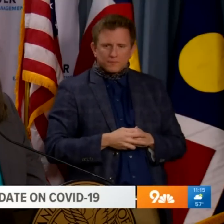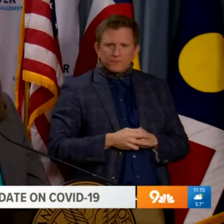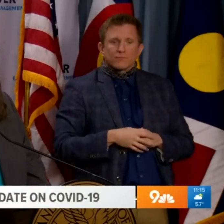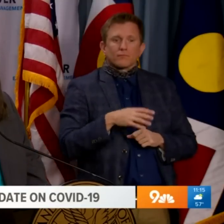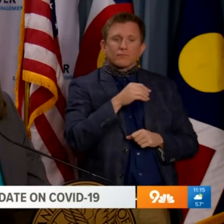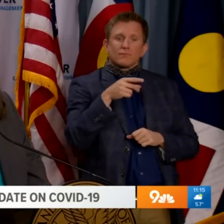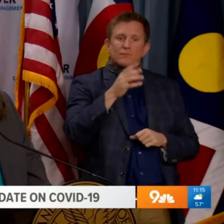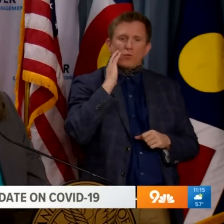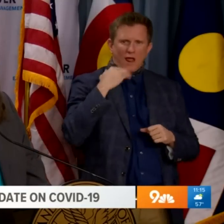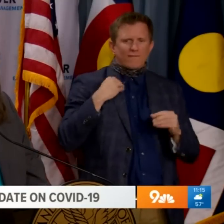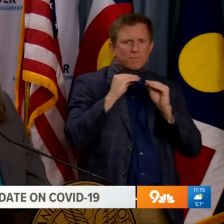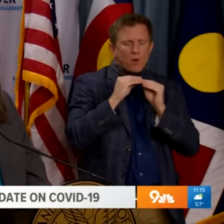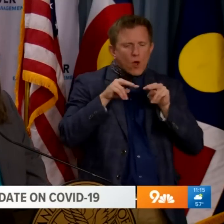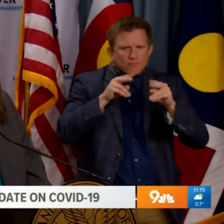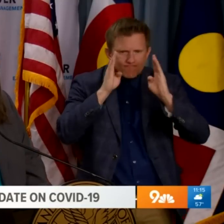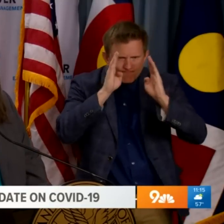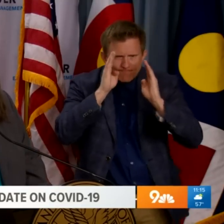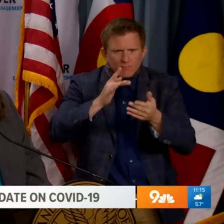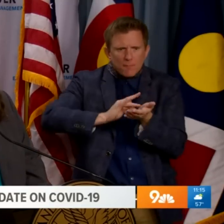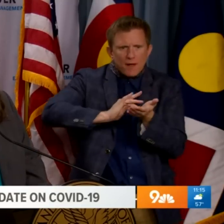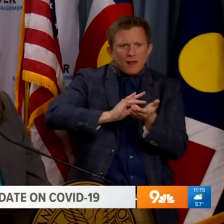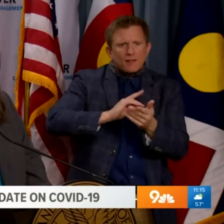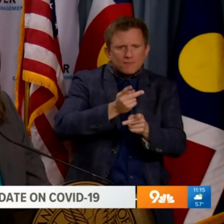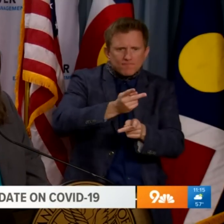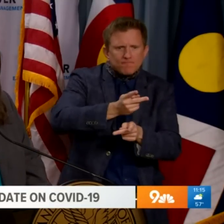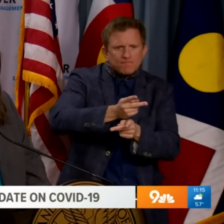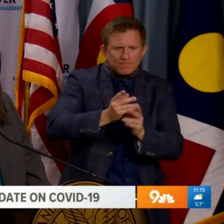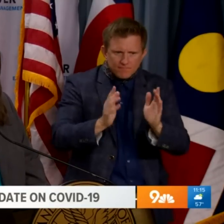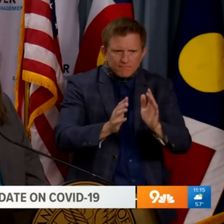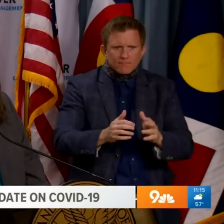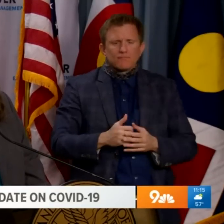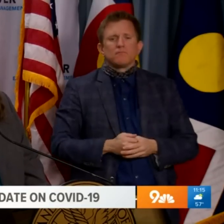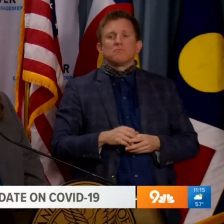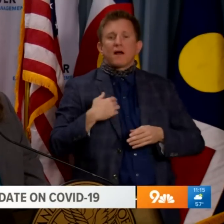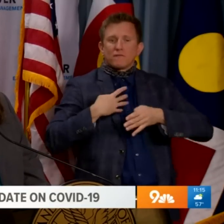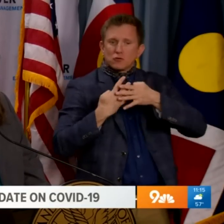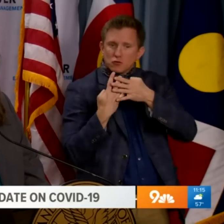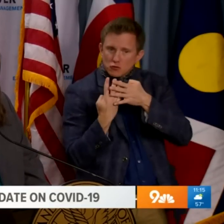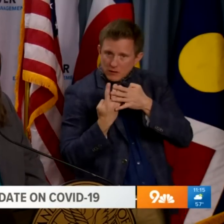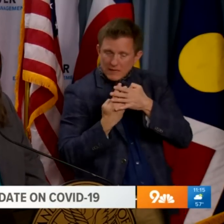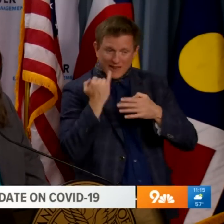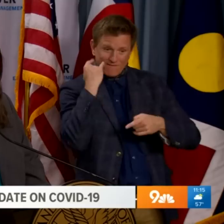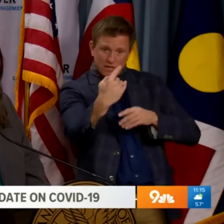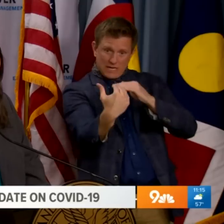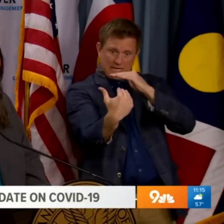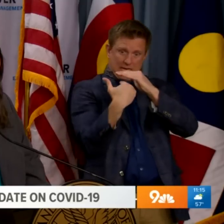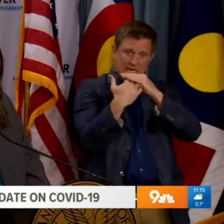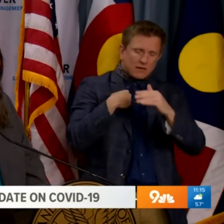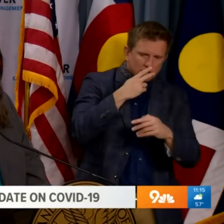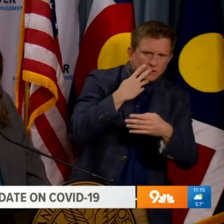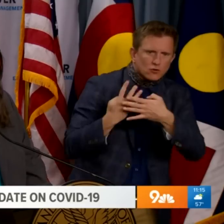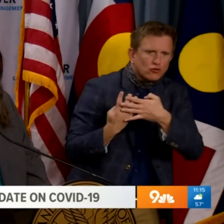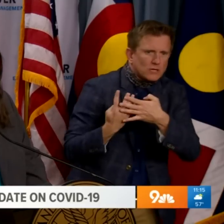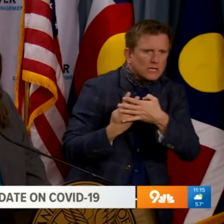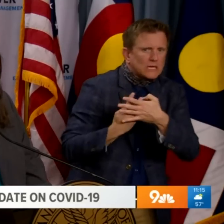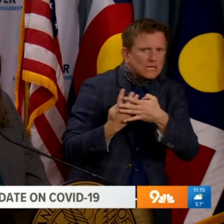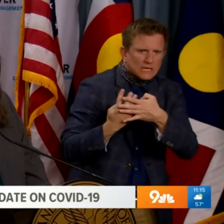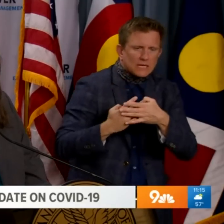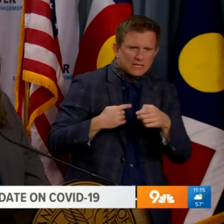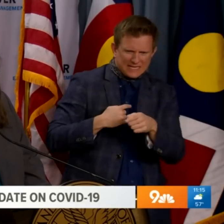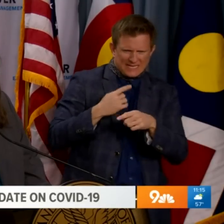of at least 60 square feet apiece. And there's plenty of room in the Coliseum for people to move around, have meals, and